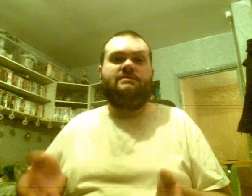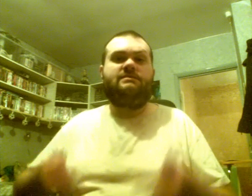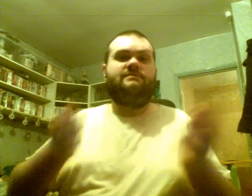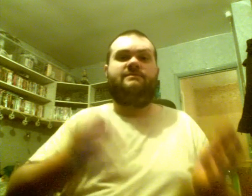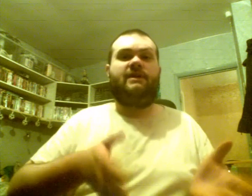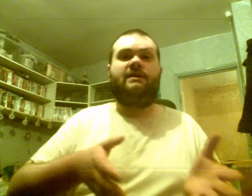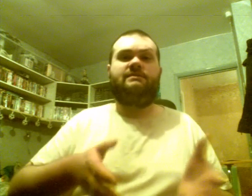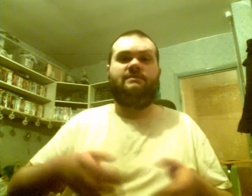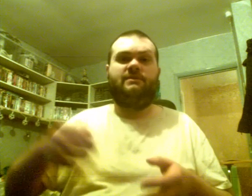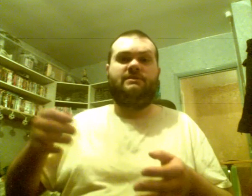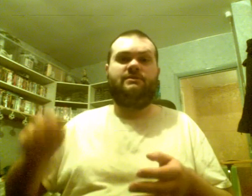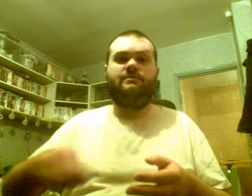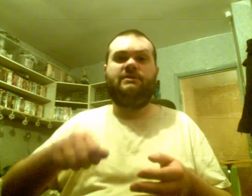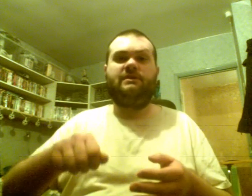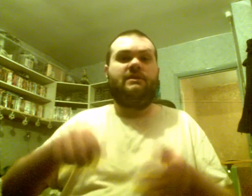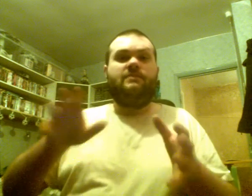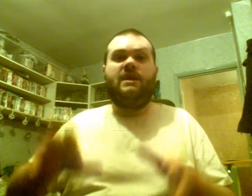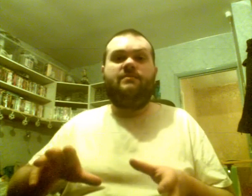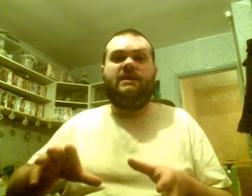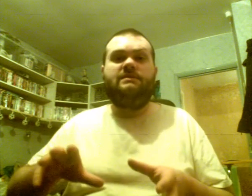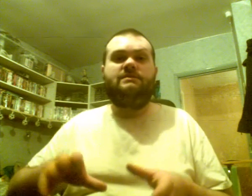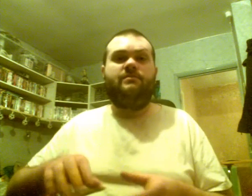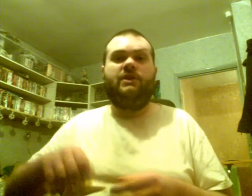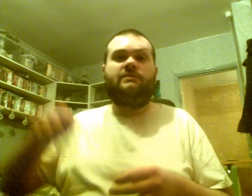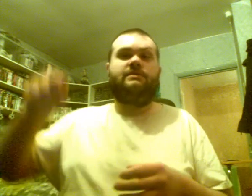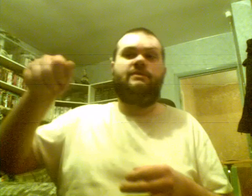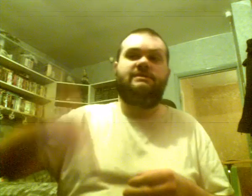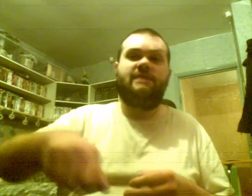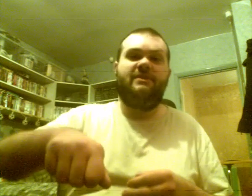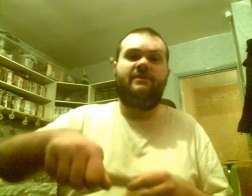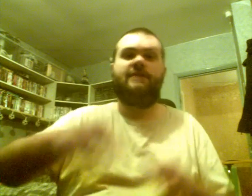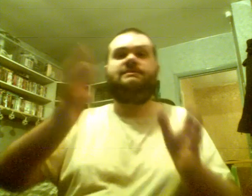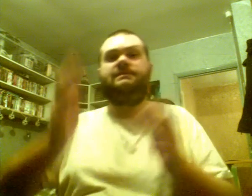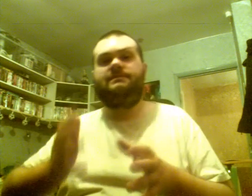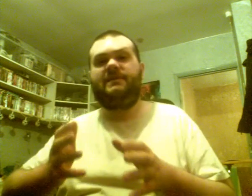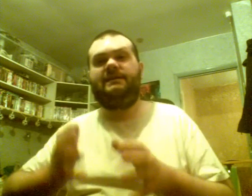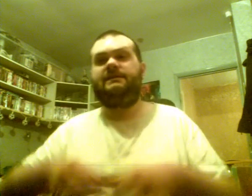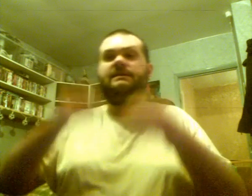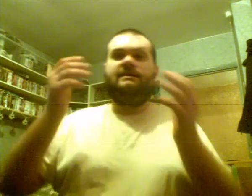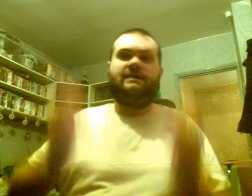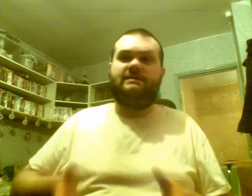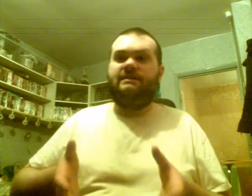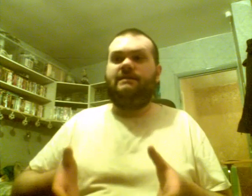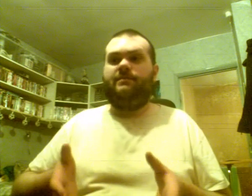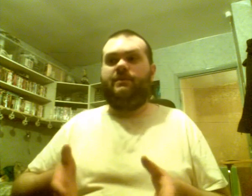and fries, and you want to scoop your baked beans, but you also want to stab your fries and eat them like that. That's an example,